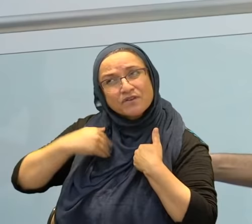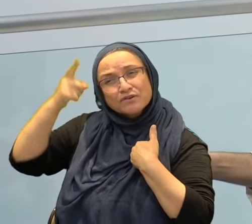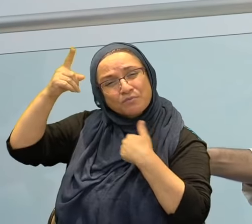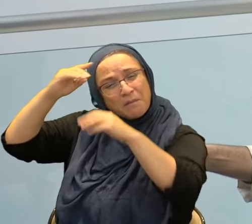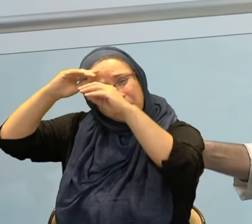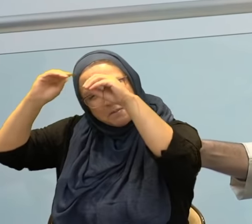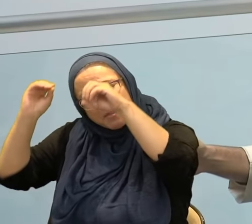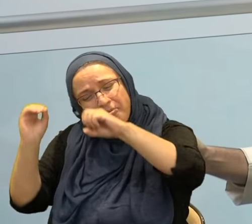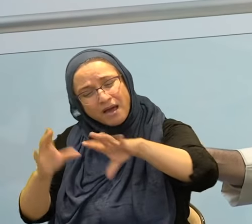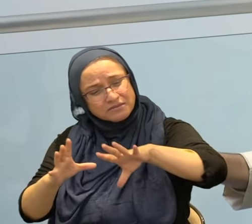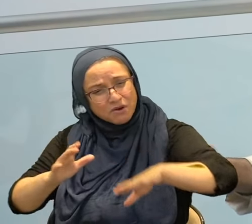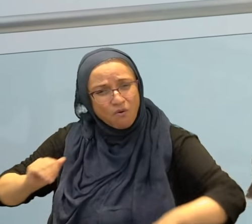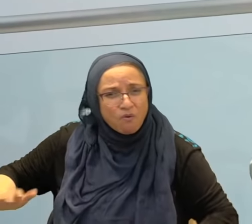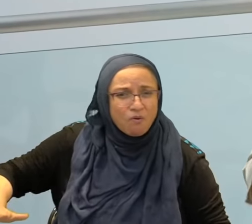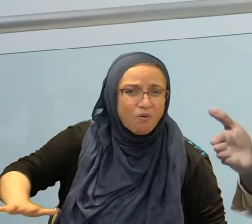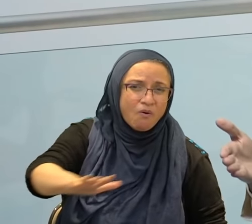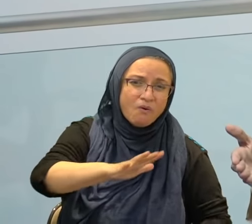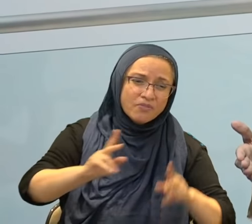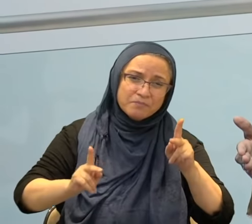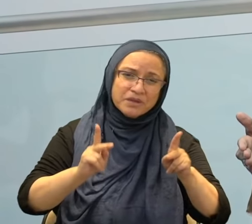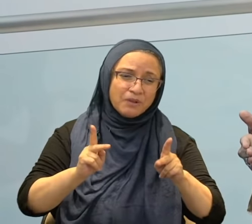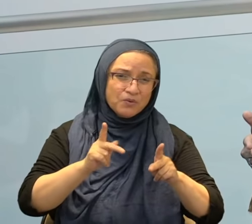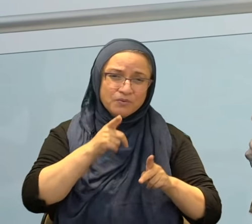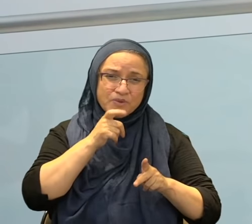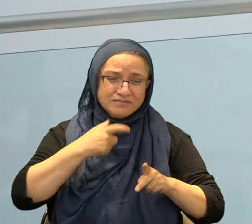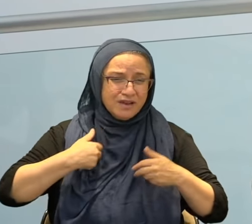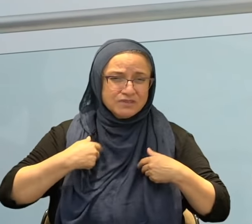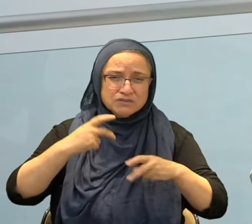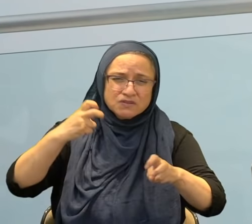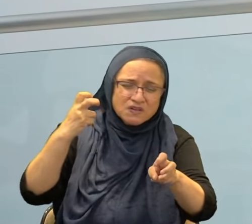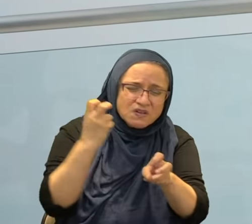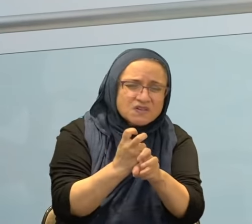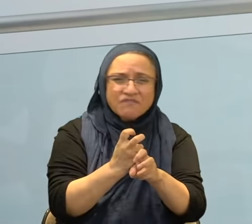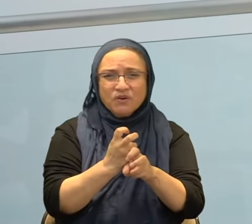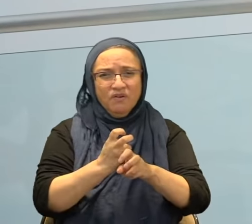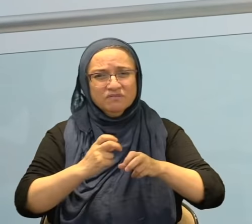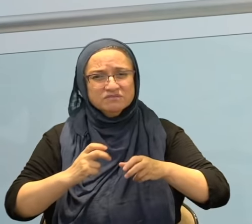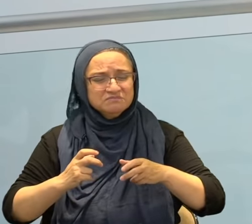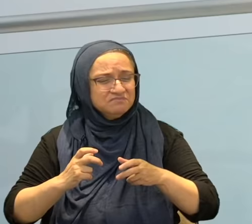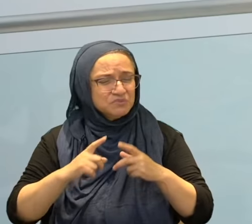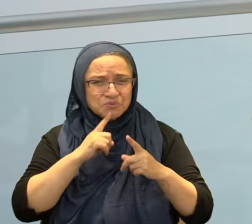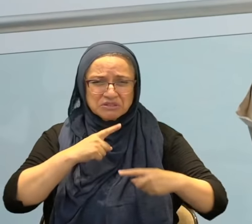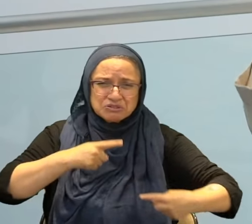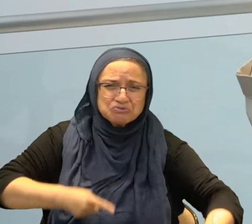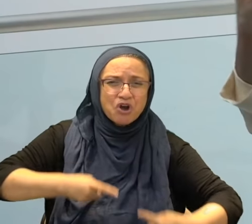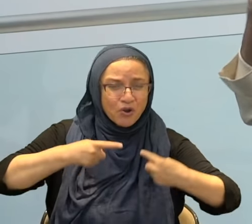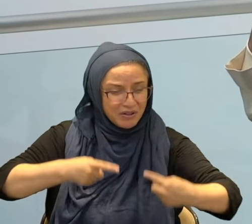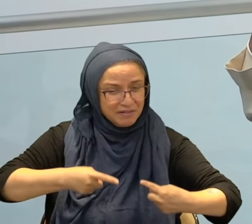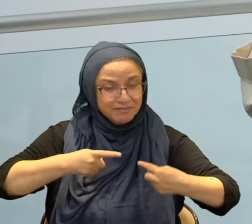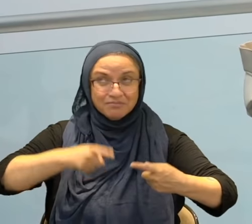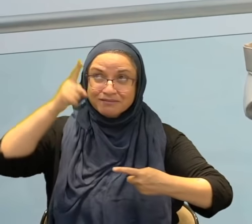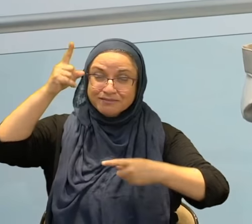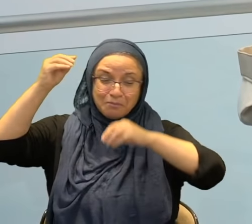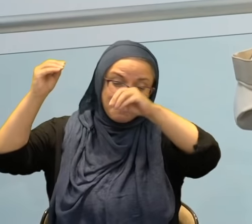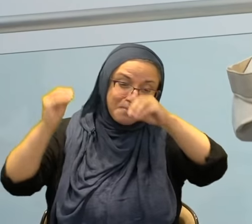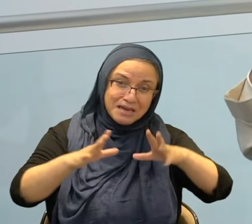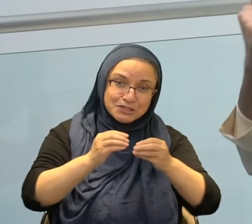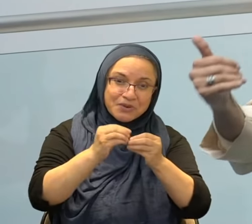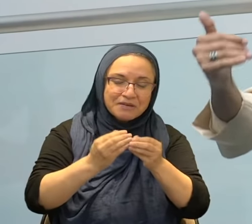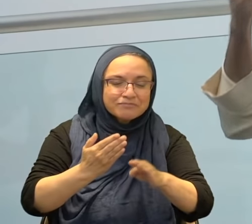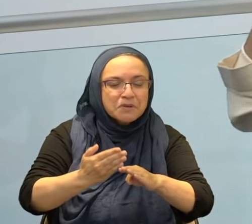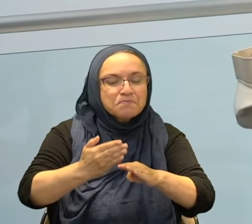without the trial." That was his dua. If you let someone reach a certain position, we read about Ysefam.